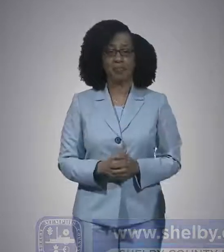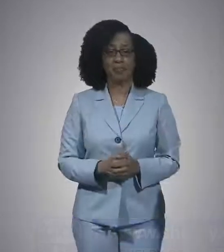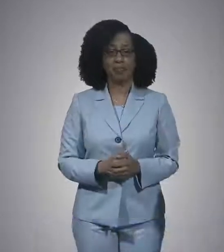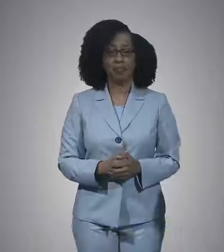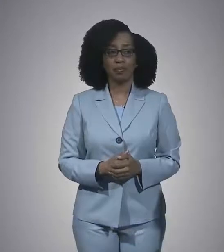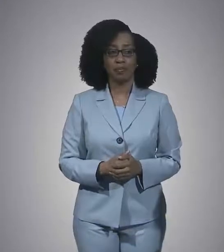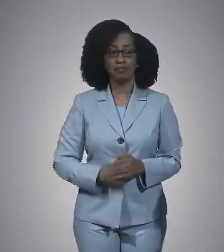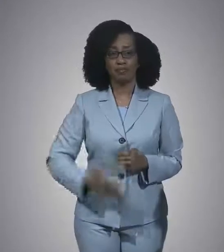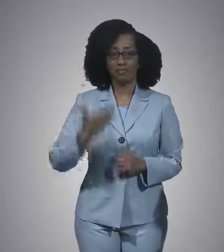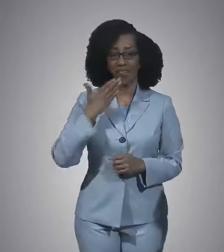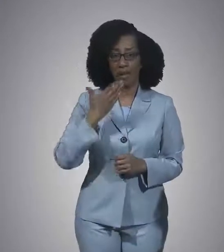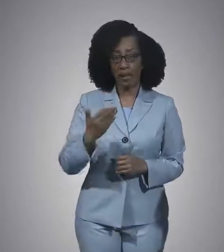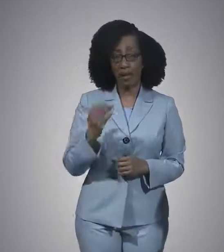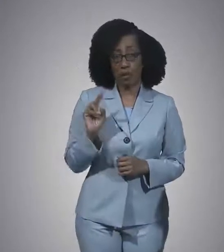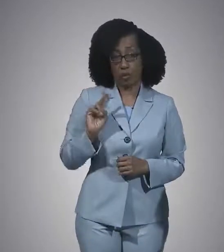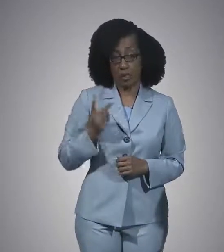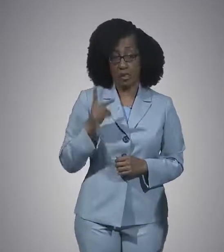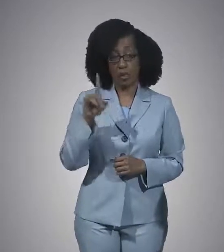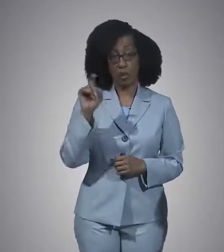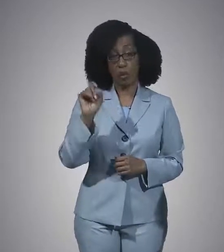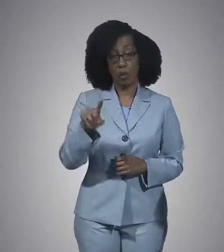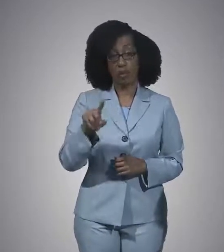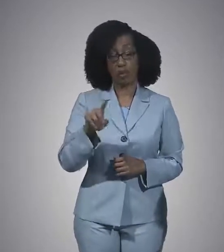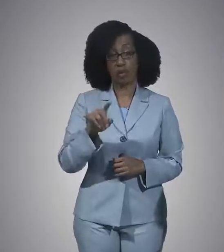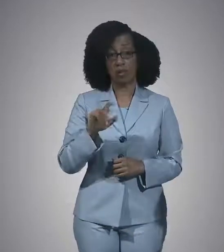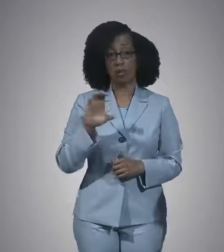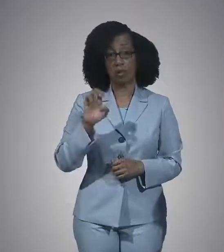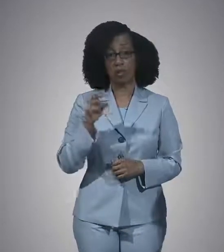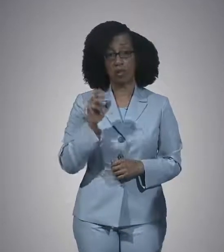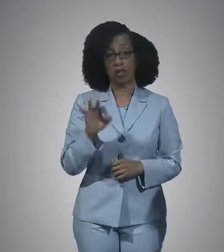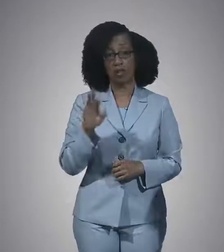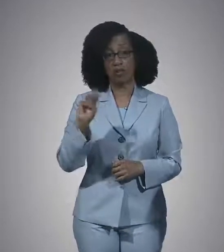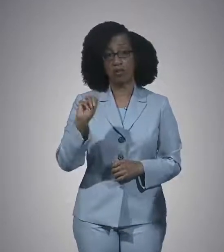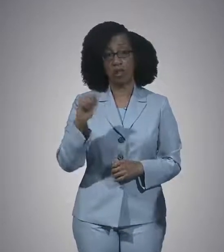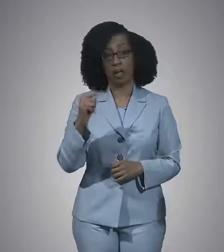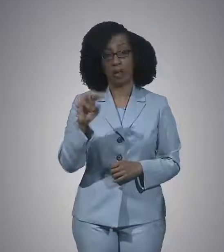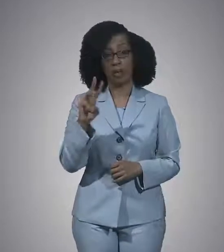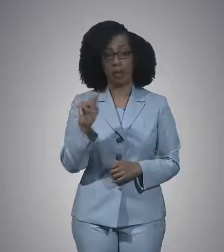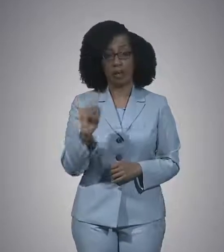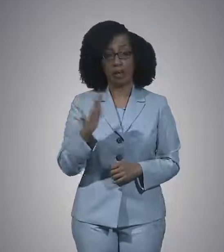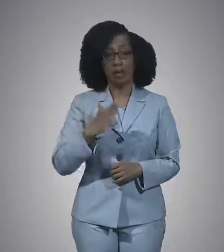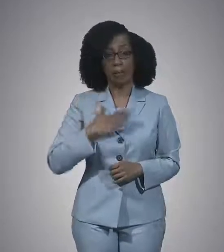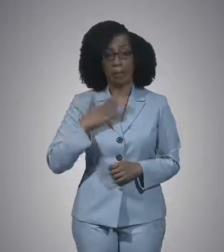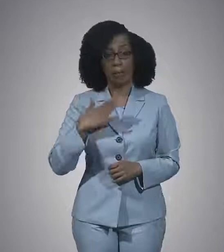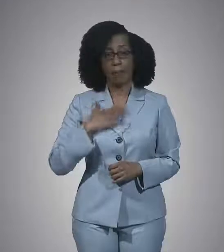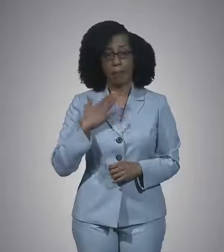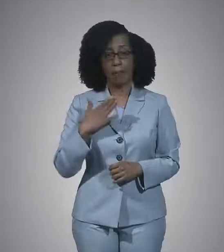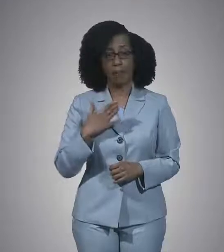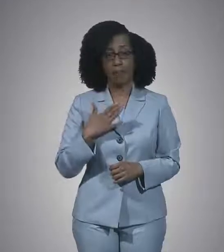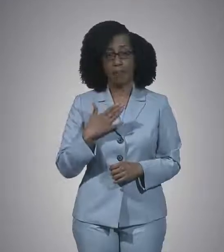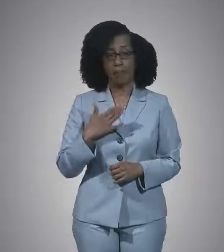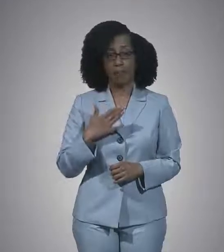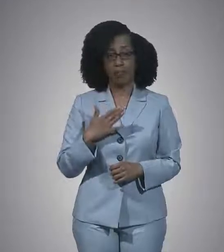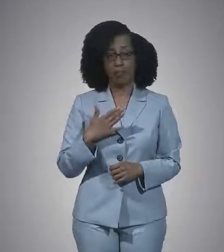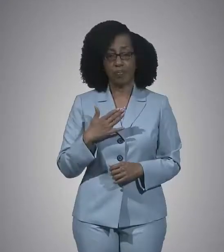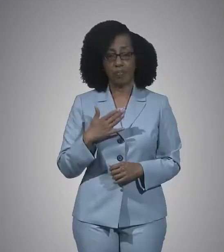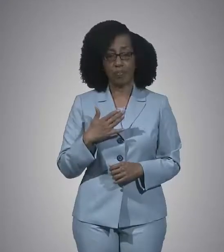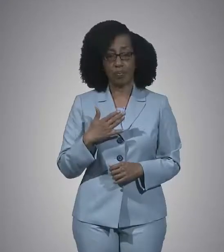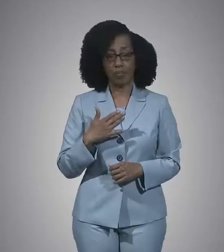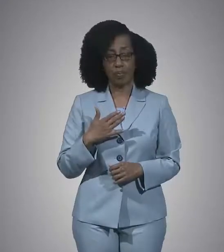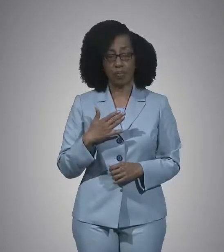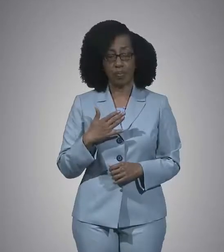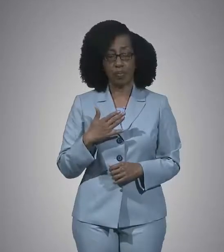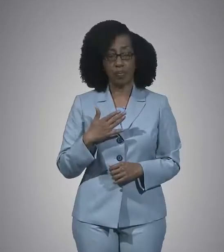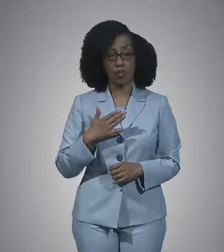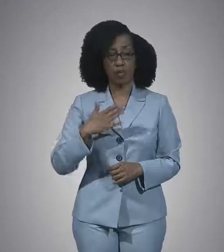Thanks, Dr. Taylor. And as a follow-up, my follow-up to Chief McGowen, I'm glad to hear that the lanes being asked testing and